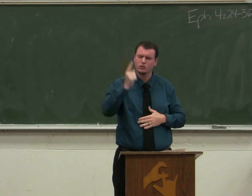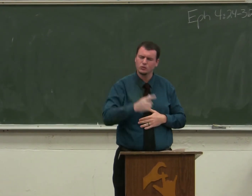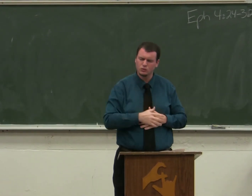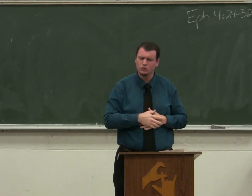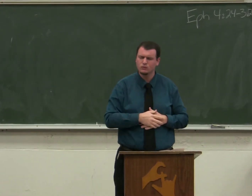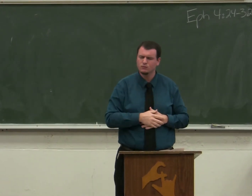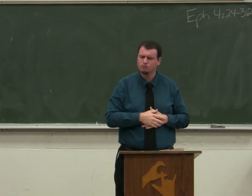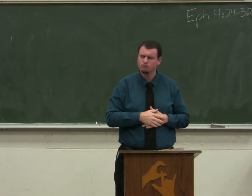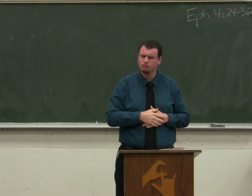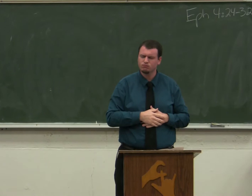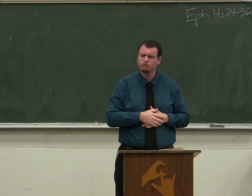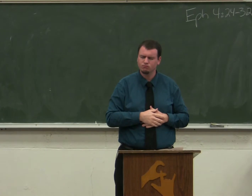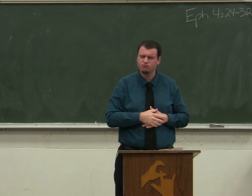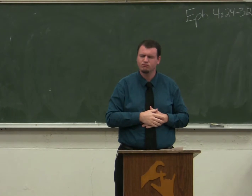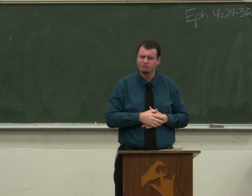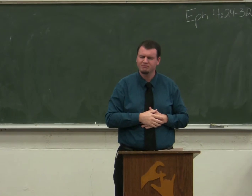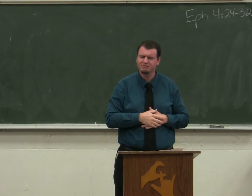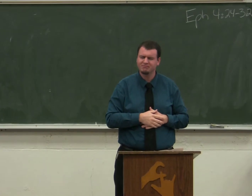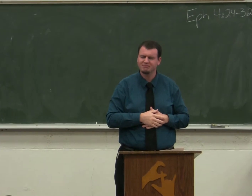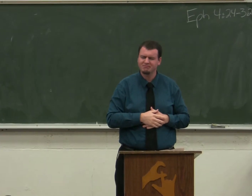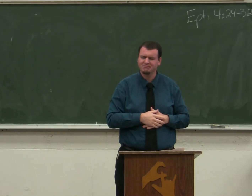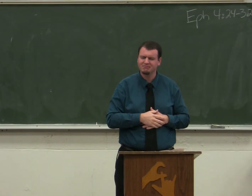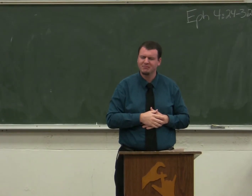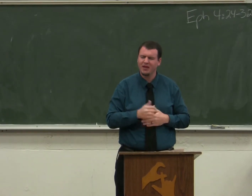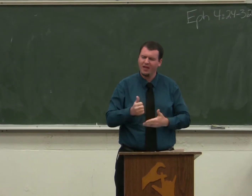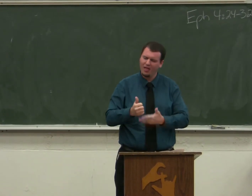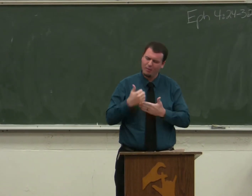change for the better for you, Lord.